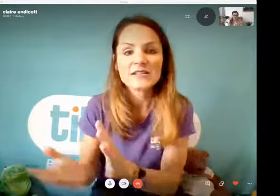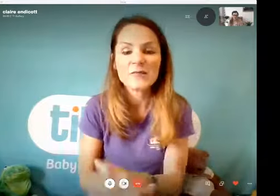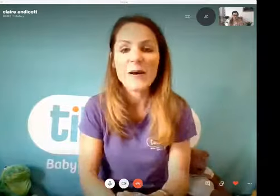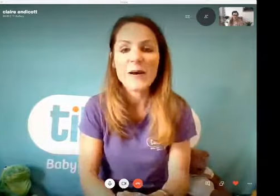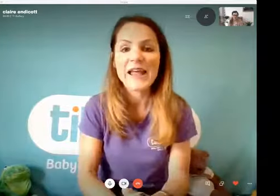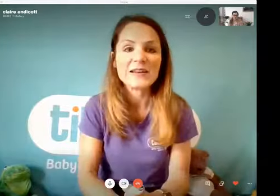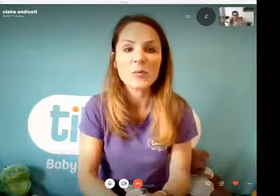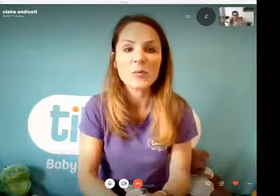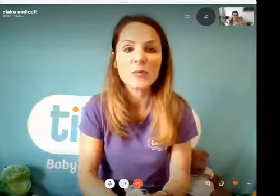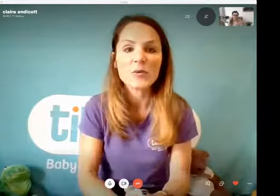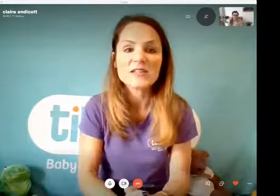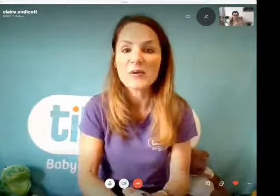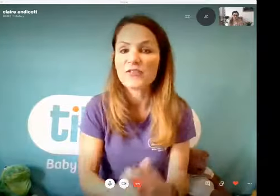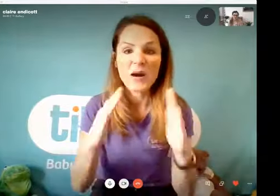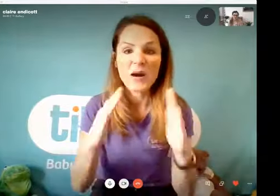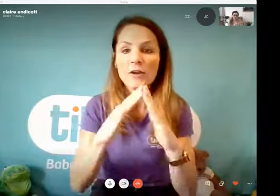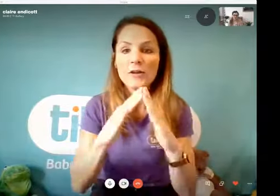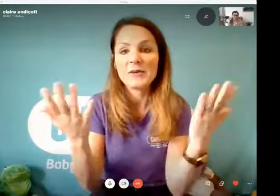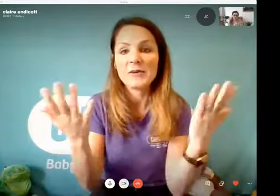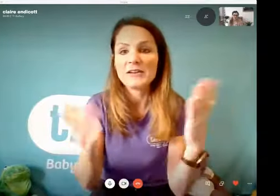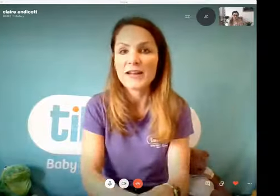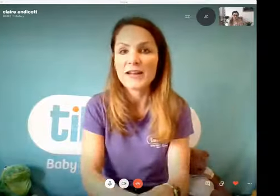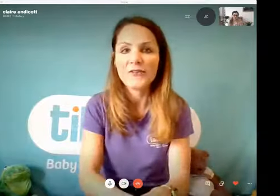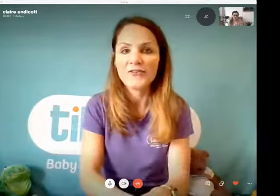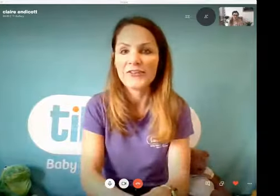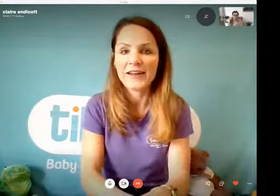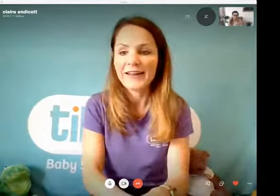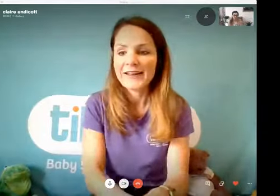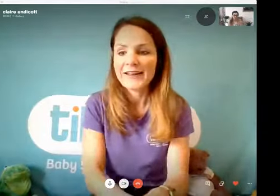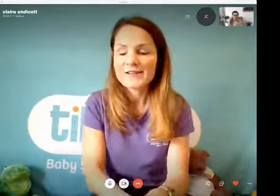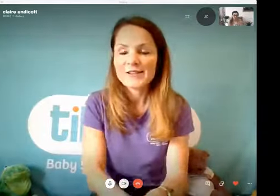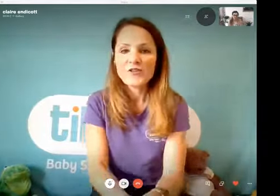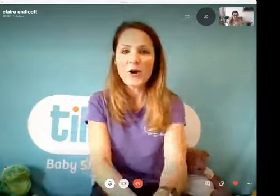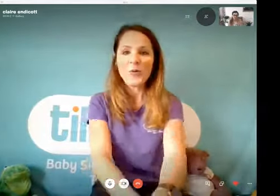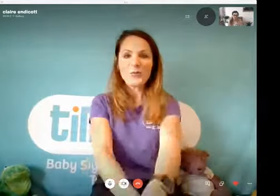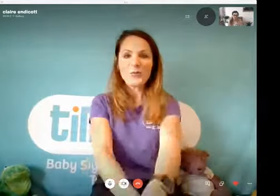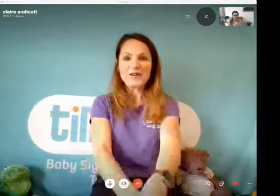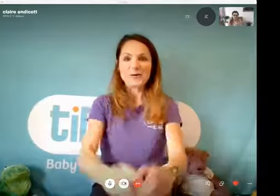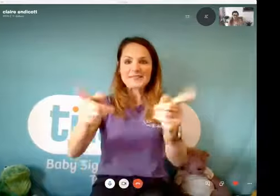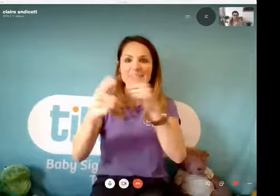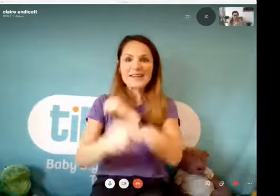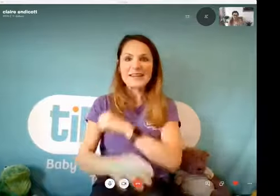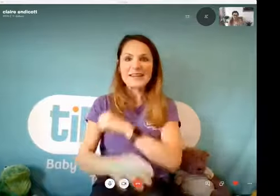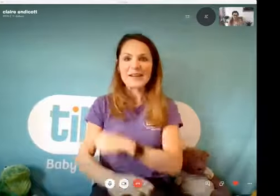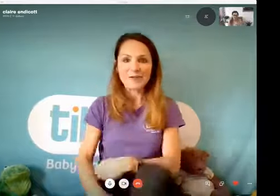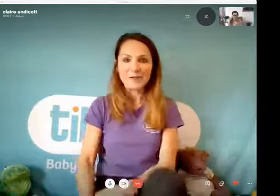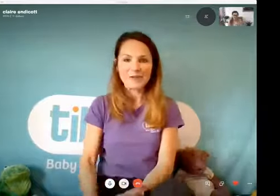weeks onwards, but from home, go for it. So if you've got a 1 week old, let's see then if we can beat 4 weeks. That's